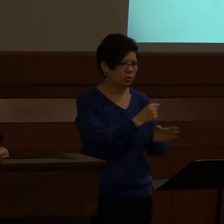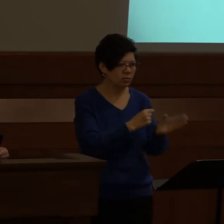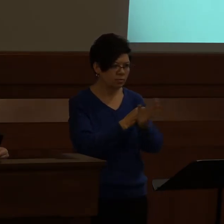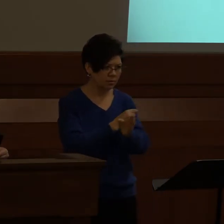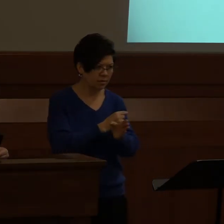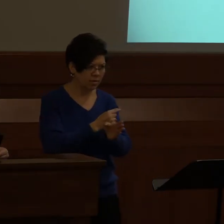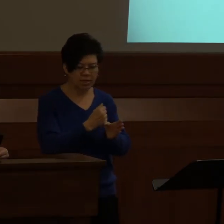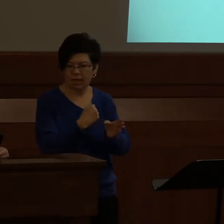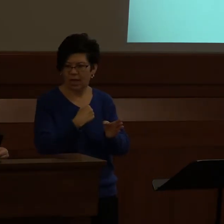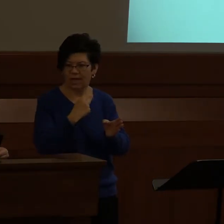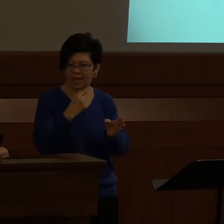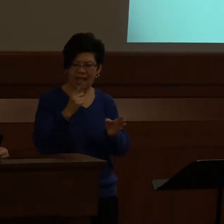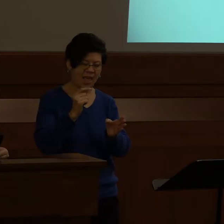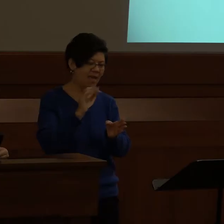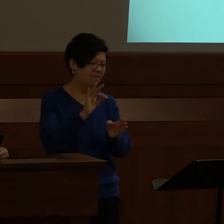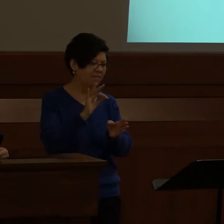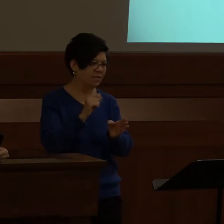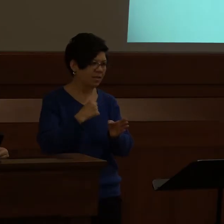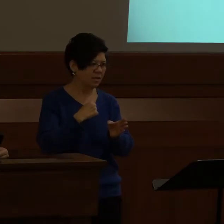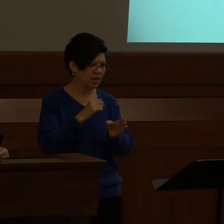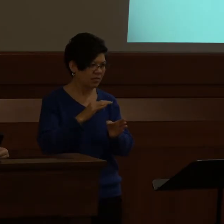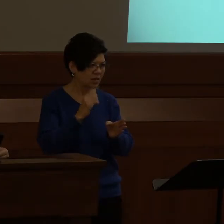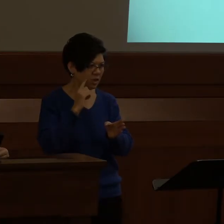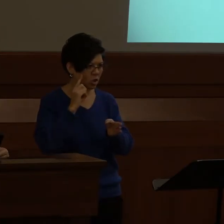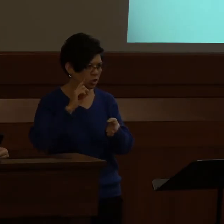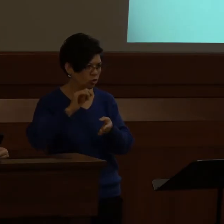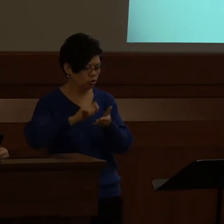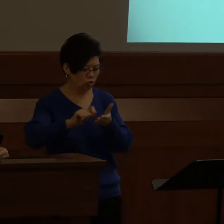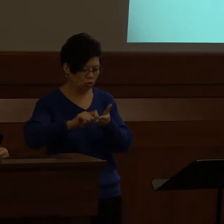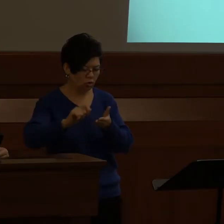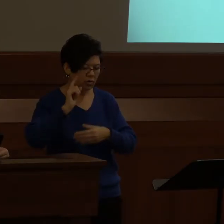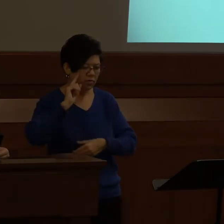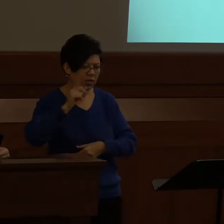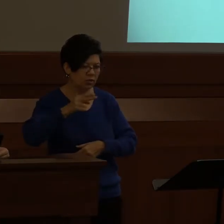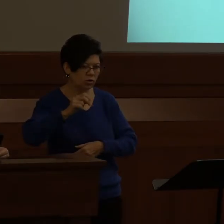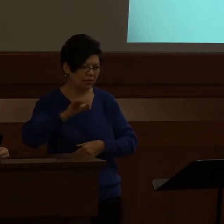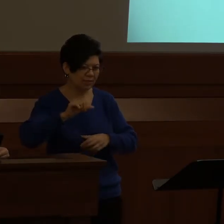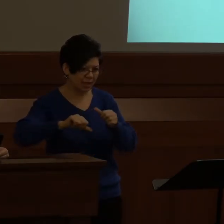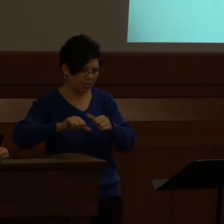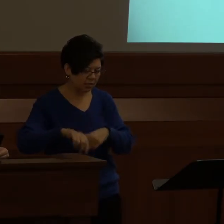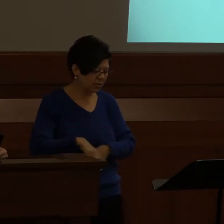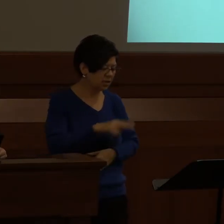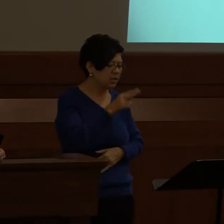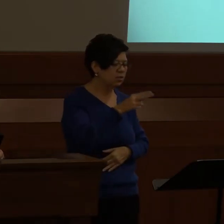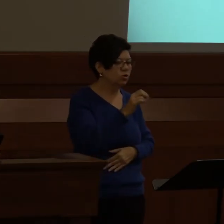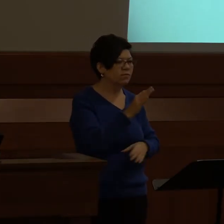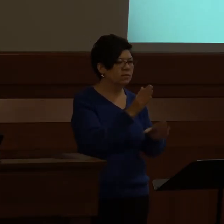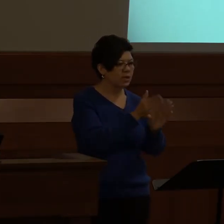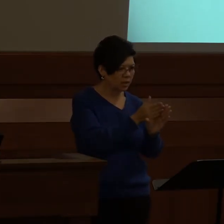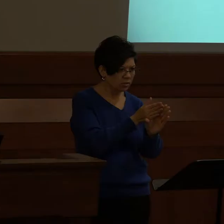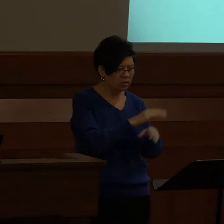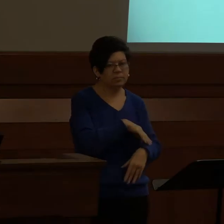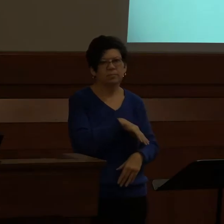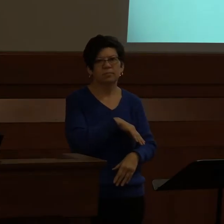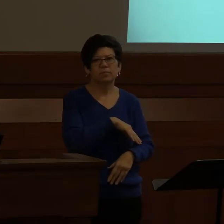ISIS, Journal of the History of Science, History of Psychology,